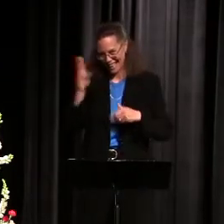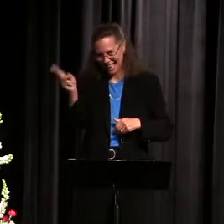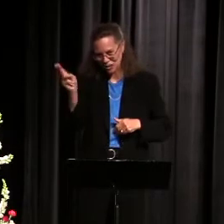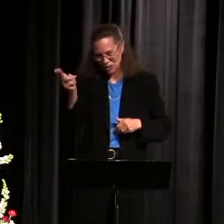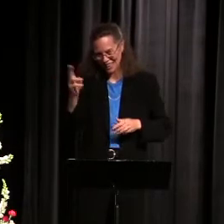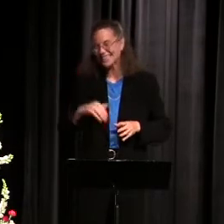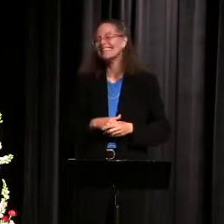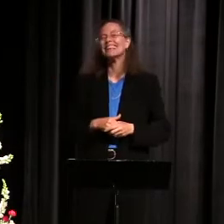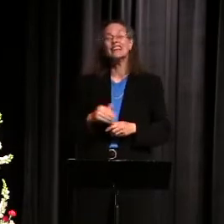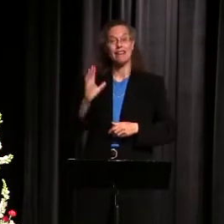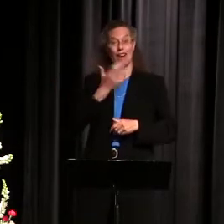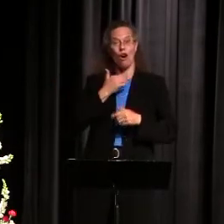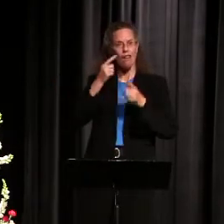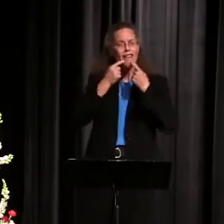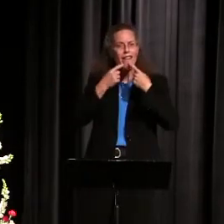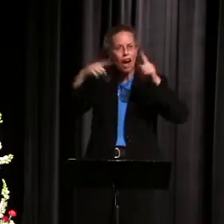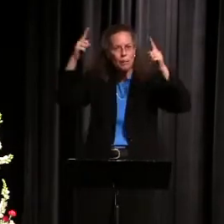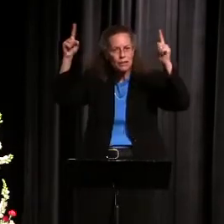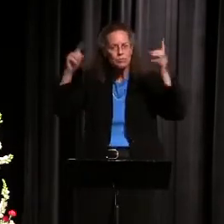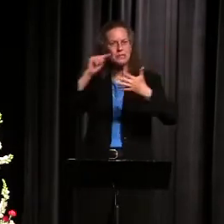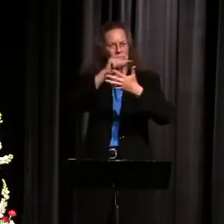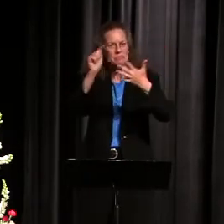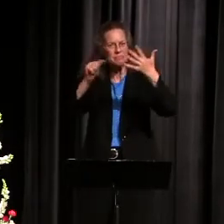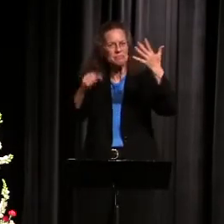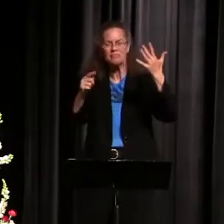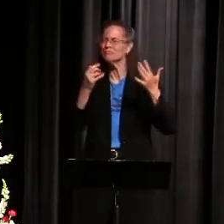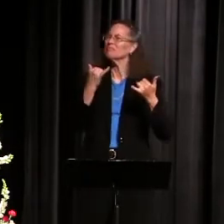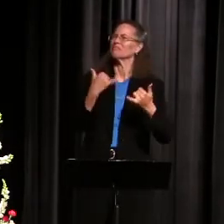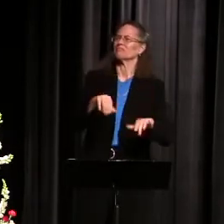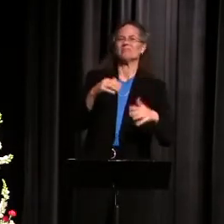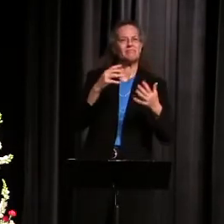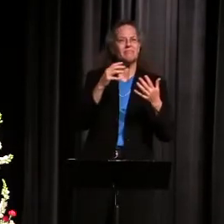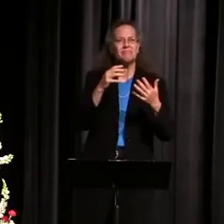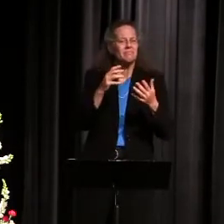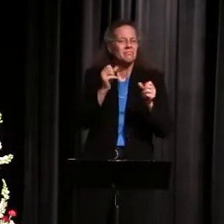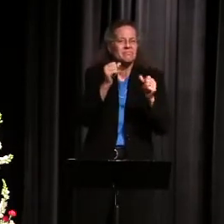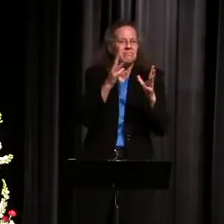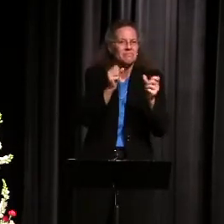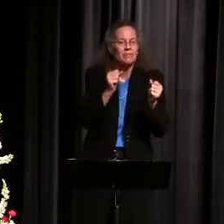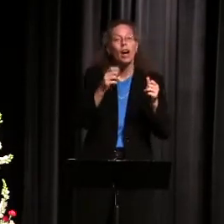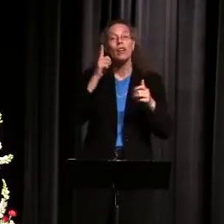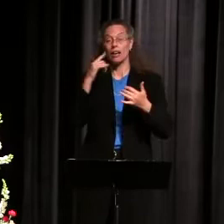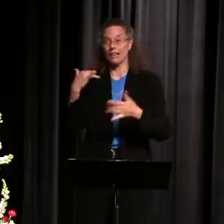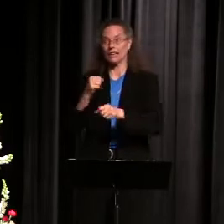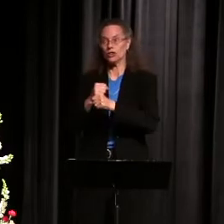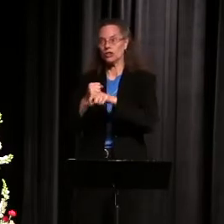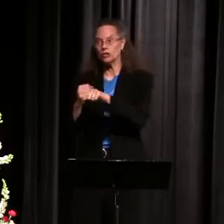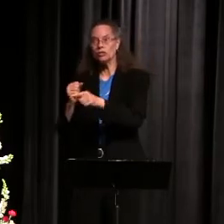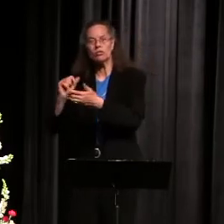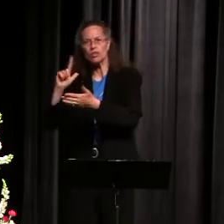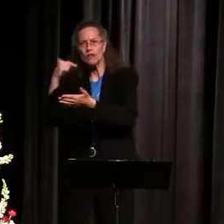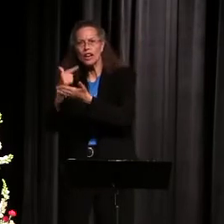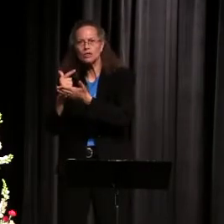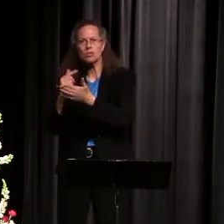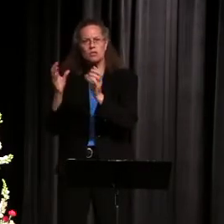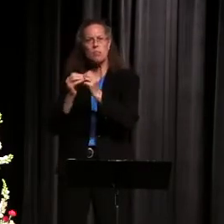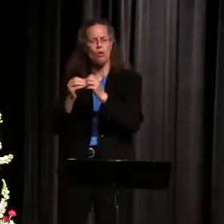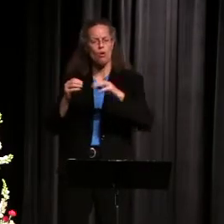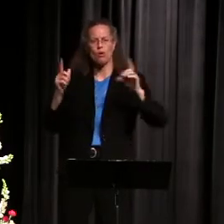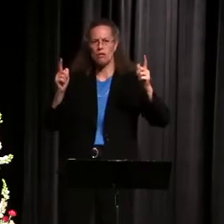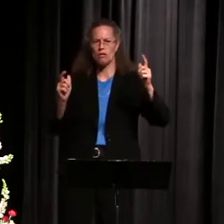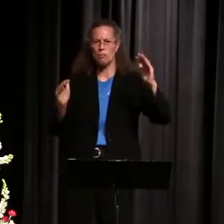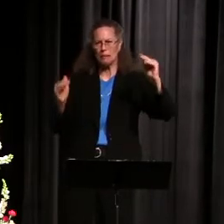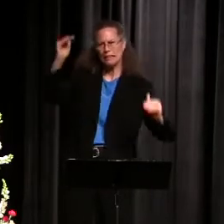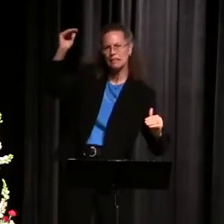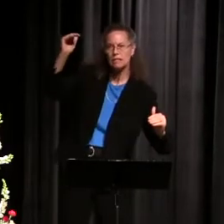We've had some amazing accomplishments, and still today, I think graduation's bigger than all that. It's bigger than the